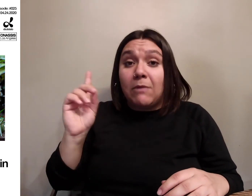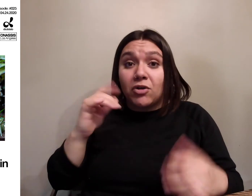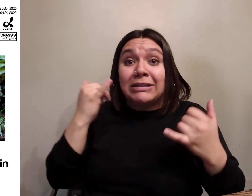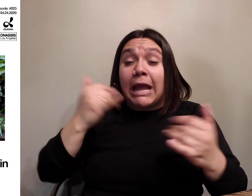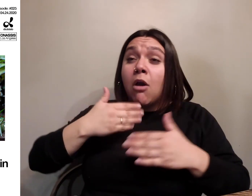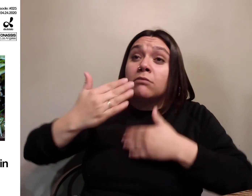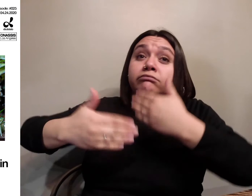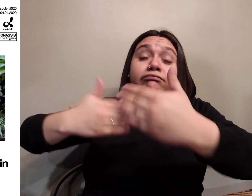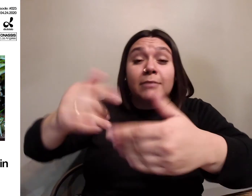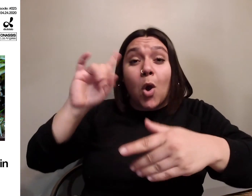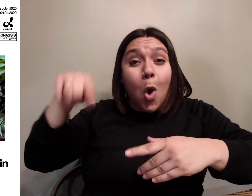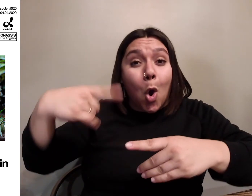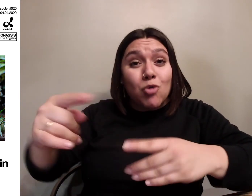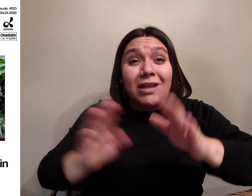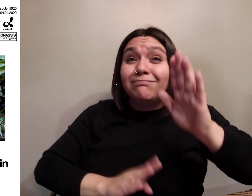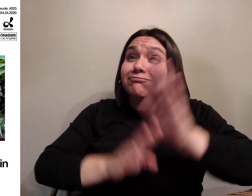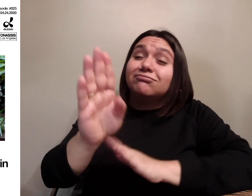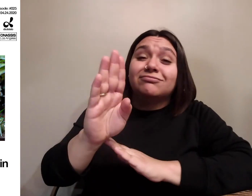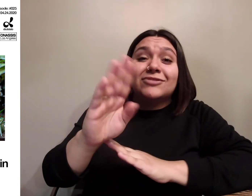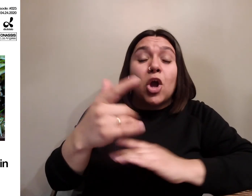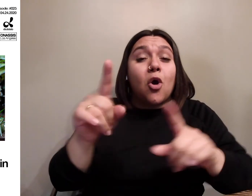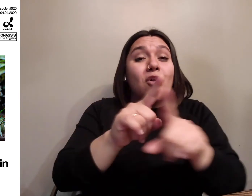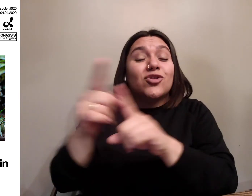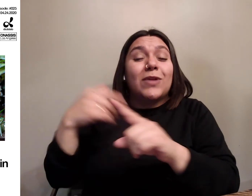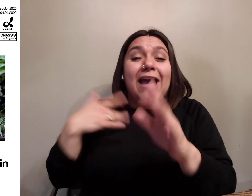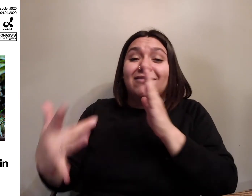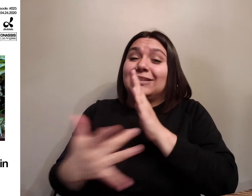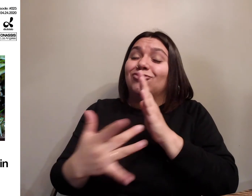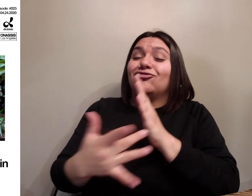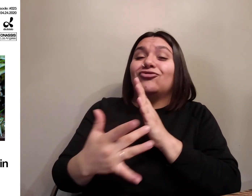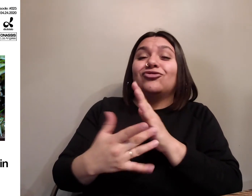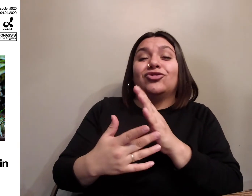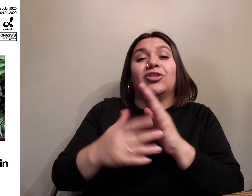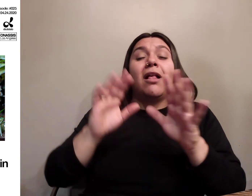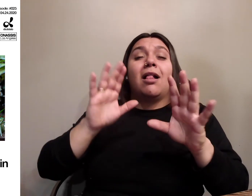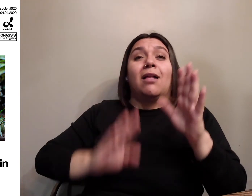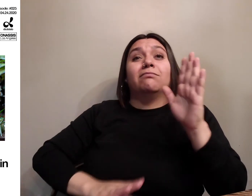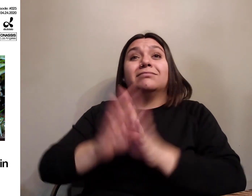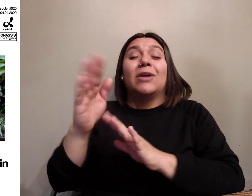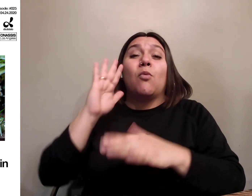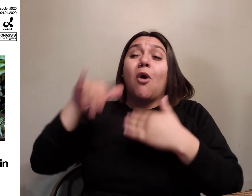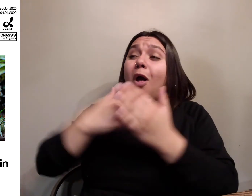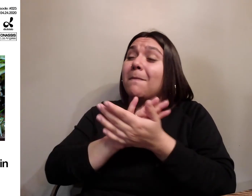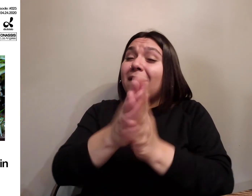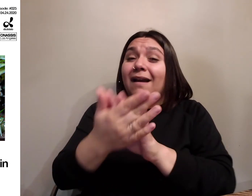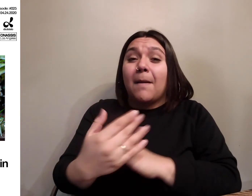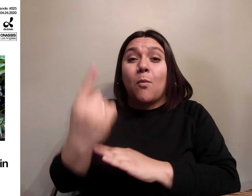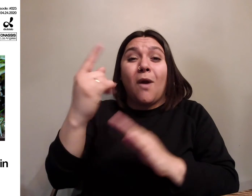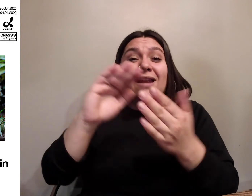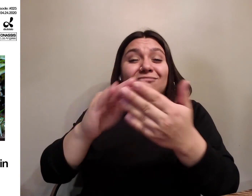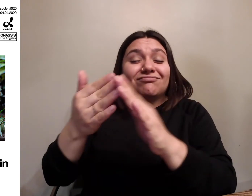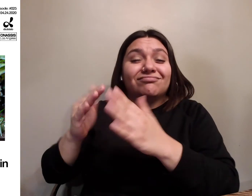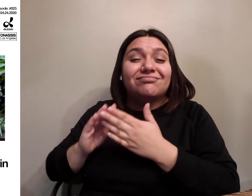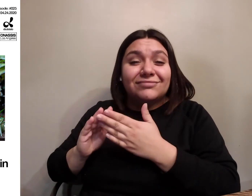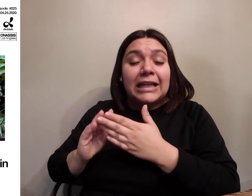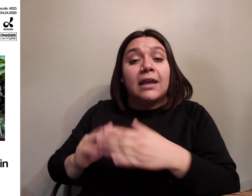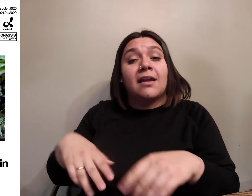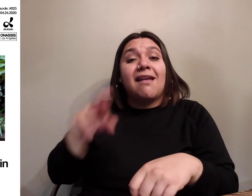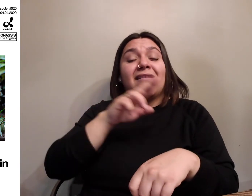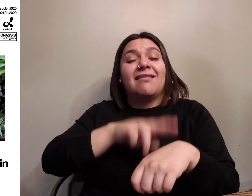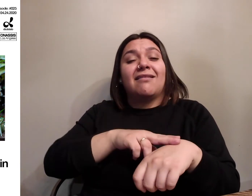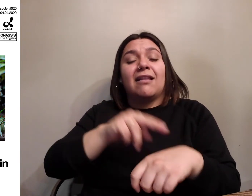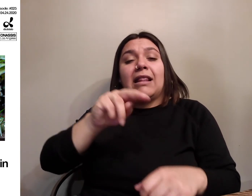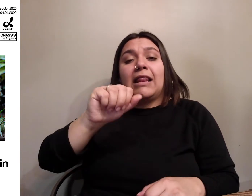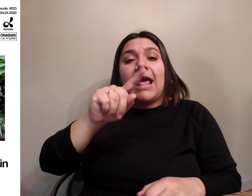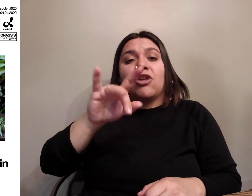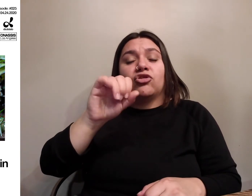never forget, within that year, a family in Israel, they named their third child Like. And fast forward,